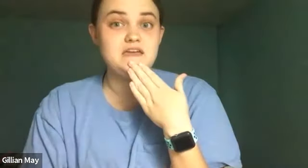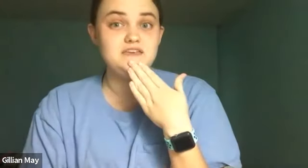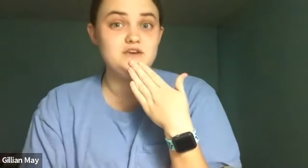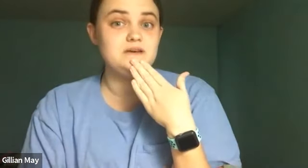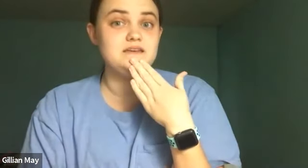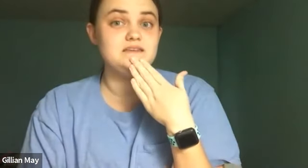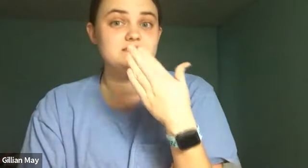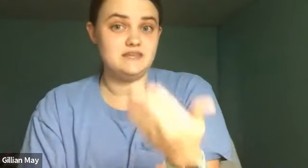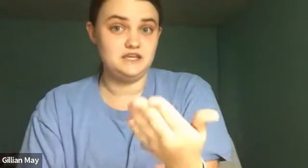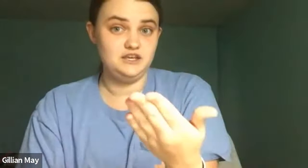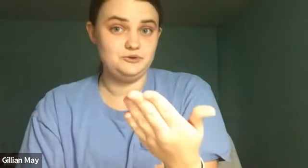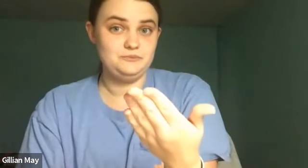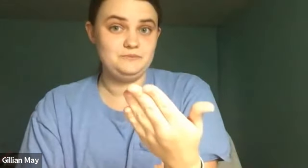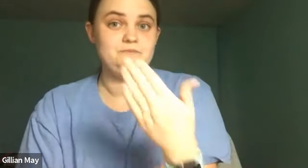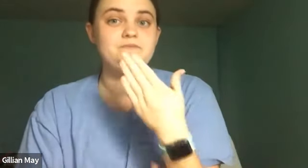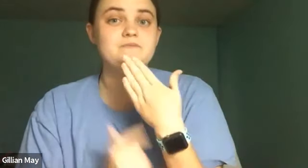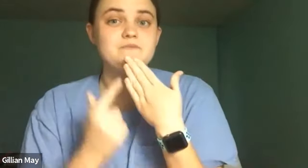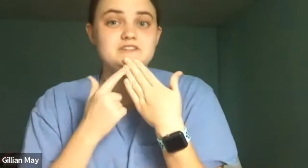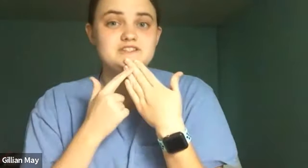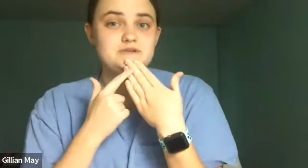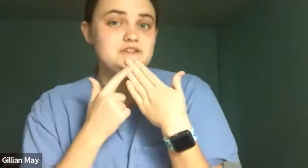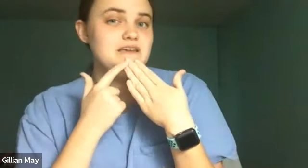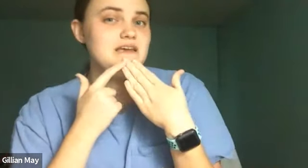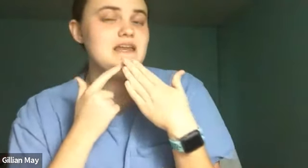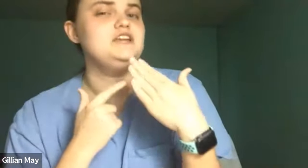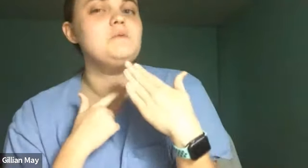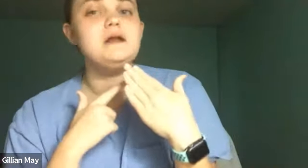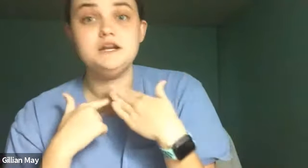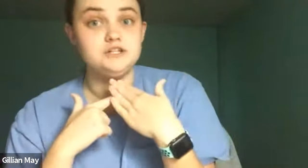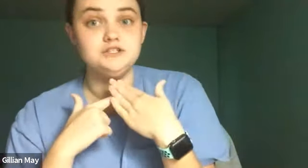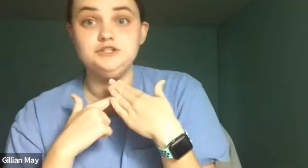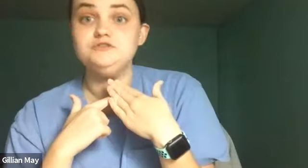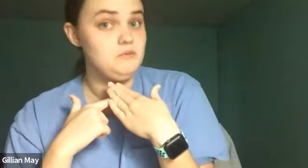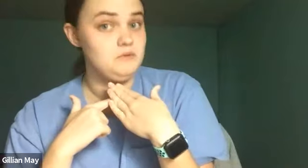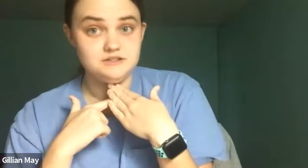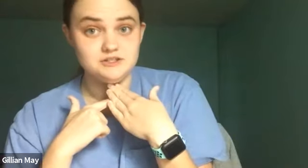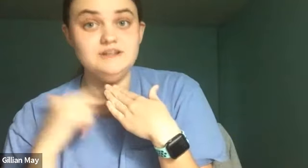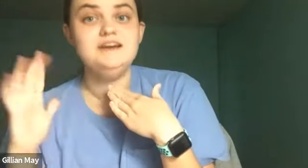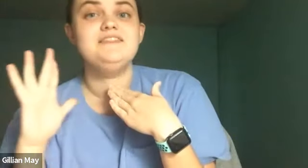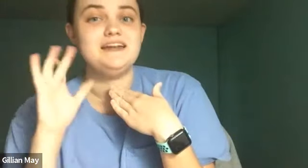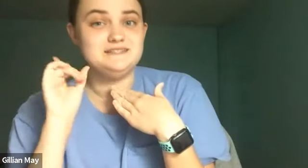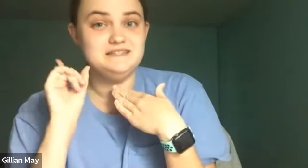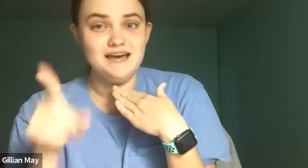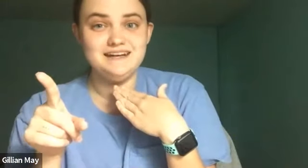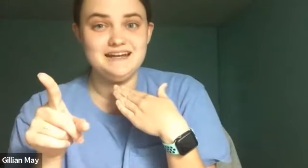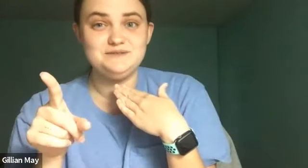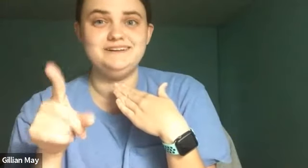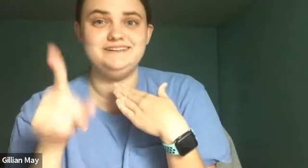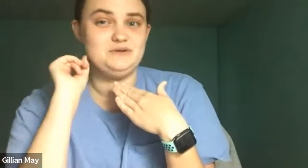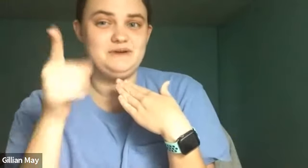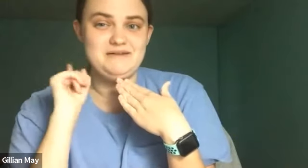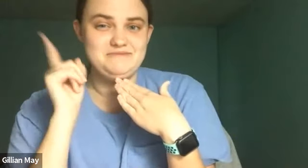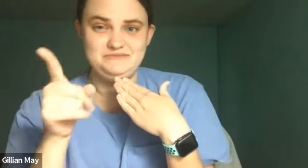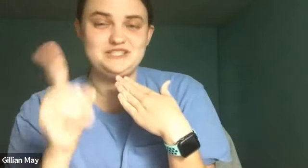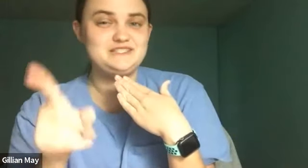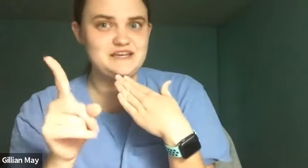thank you is thank you. So again, and you don't want under, you do not want under. That is not a nice word. So I'm just